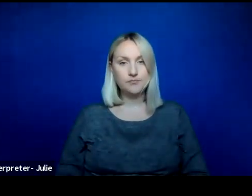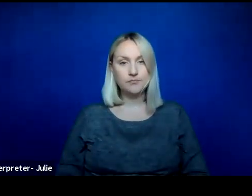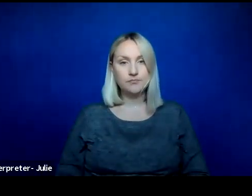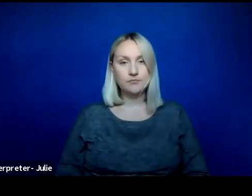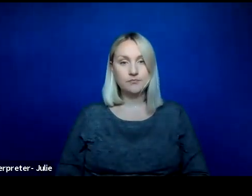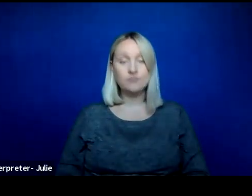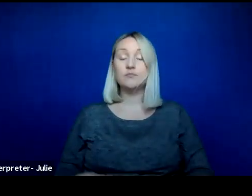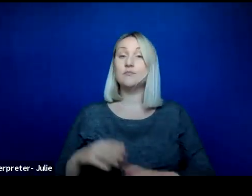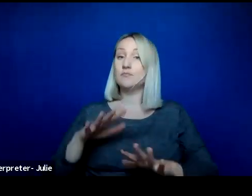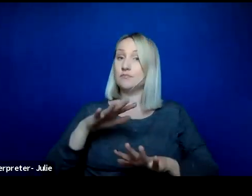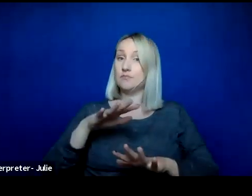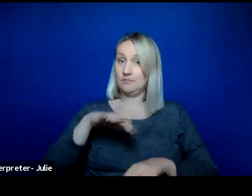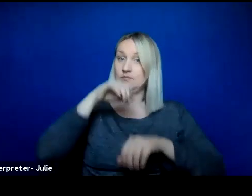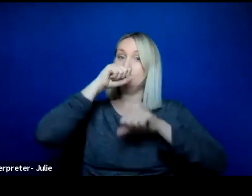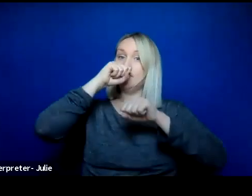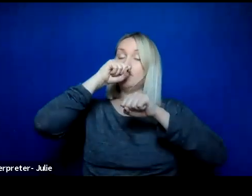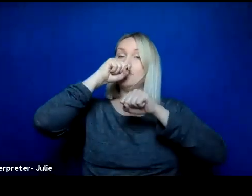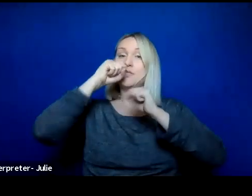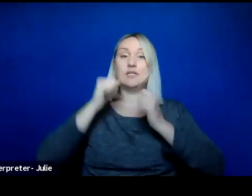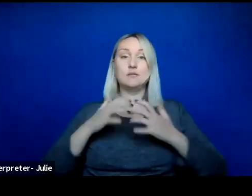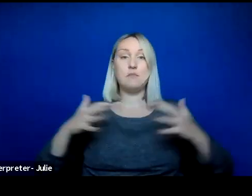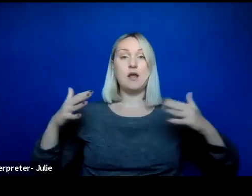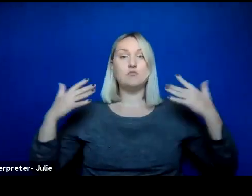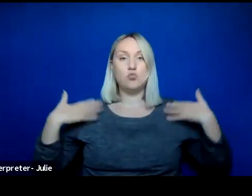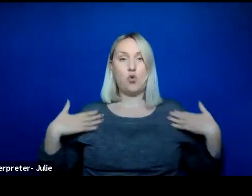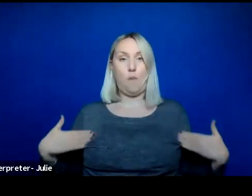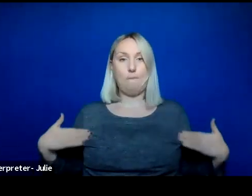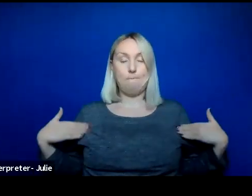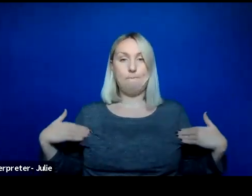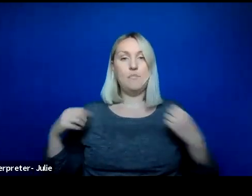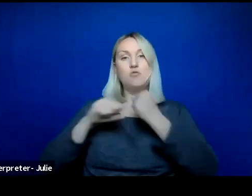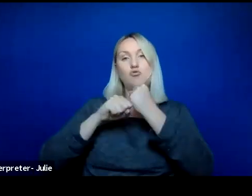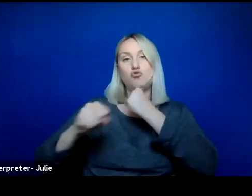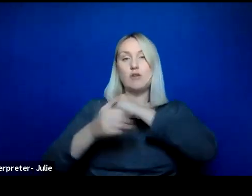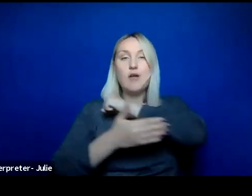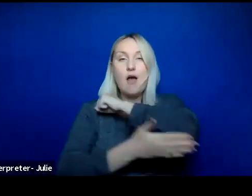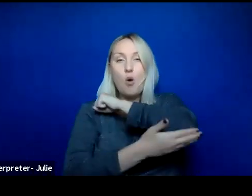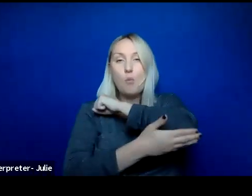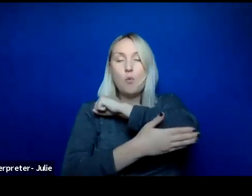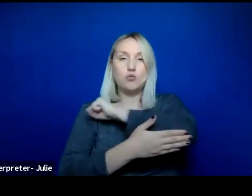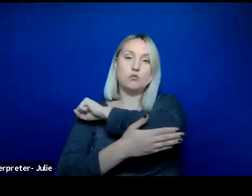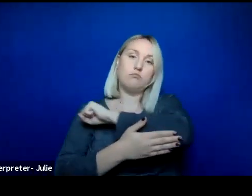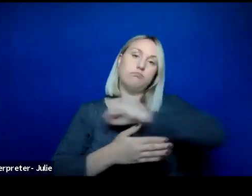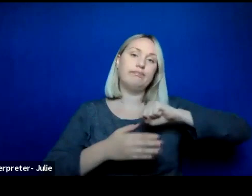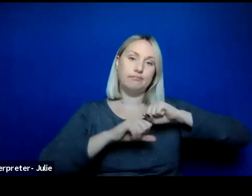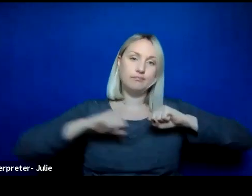On your inhale, expand into the armpits. Stretch your elbows away from one